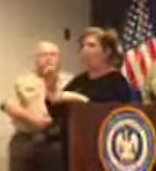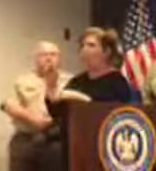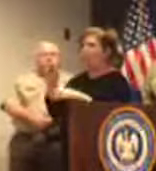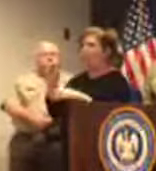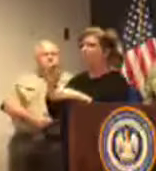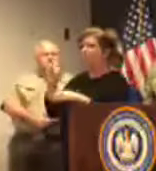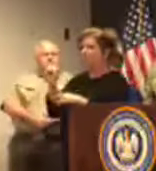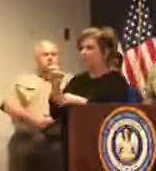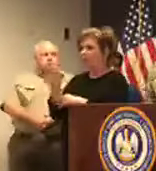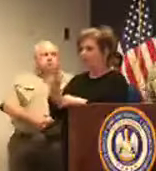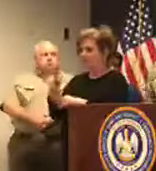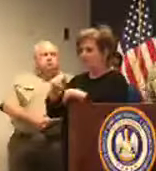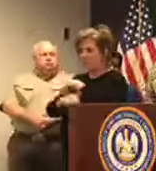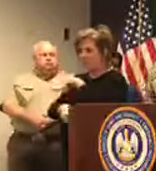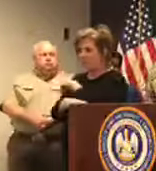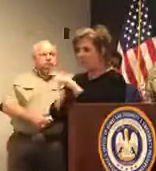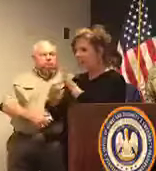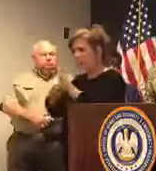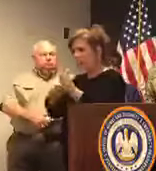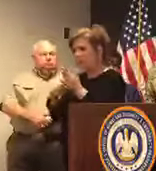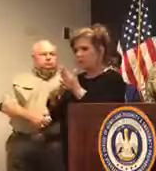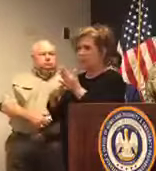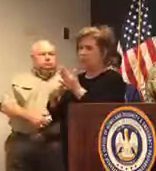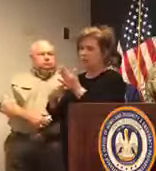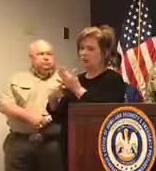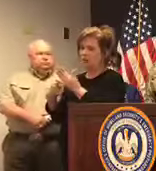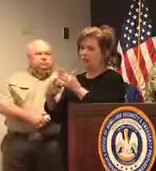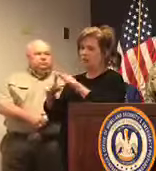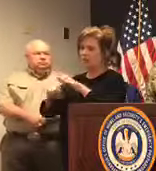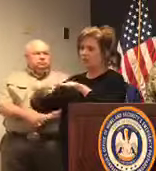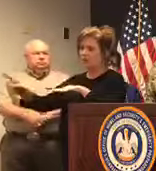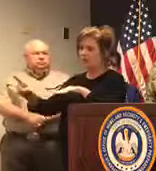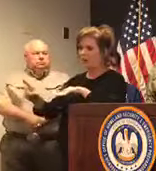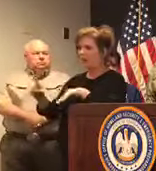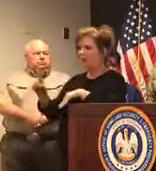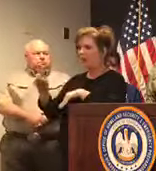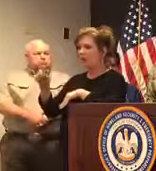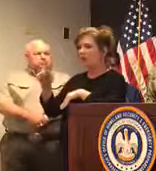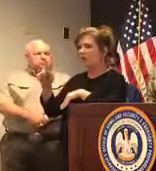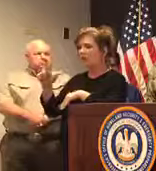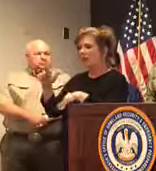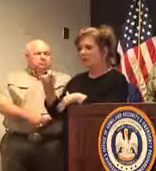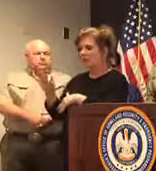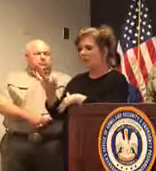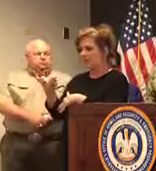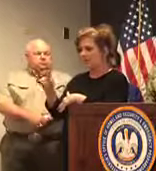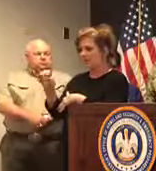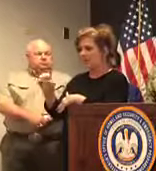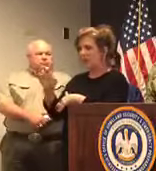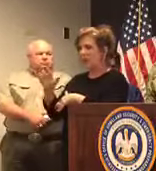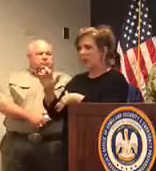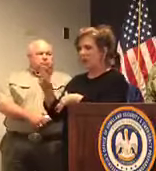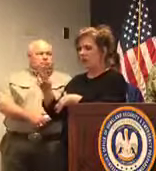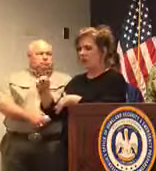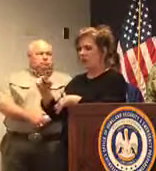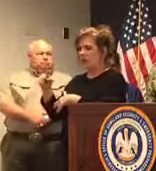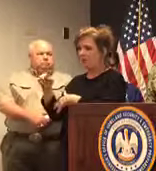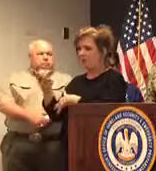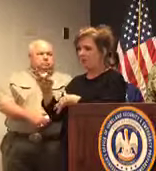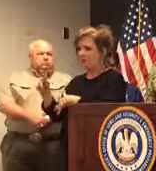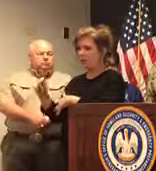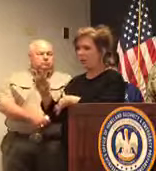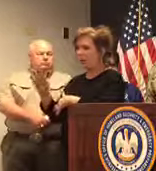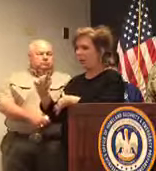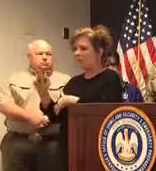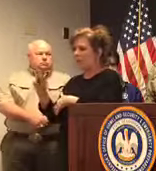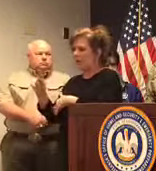mandatory evacuation for residents in lower-lying Lafitte, Crown Point, and Barataria. The city of Grand